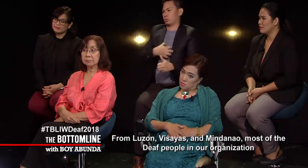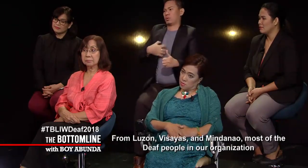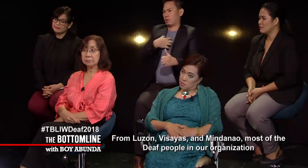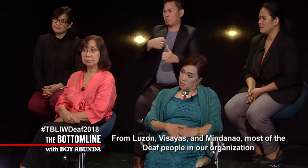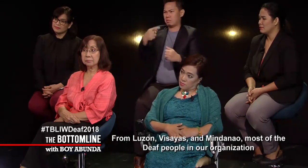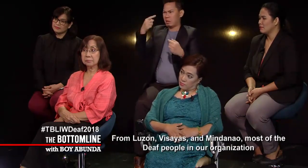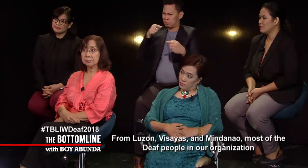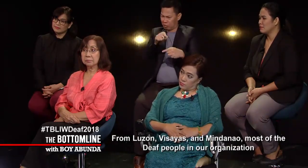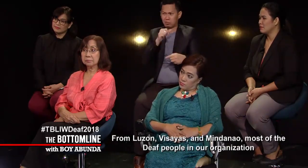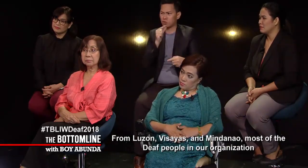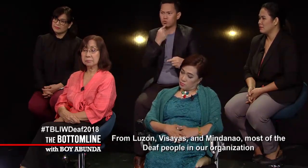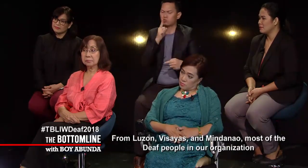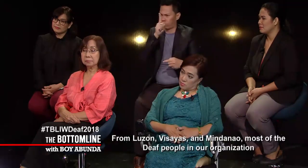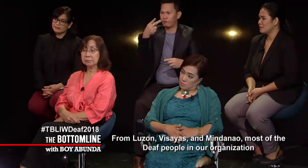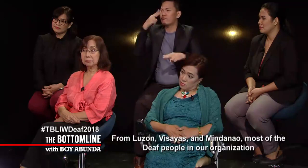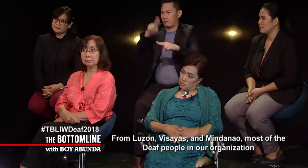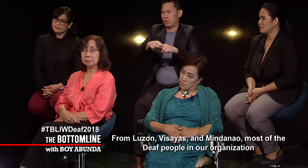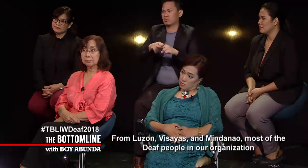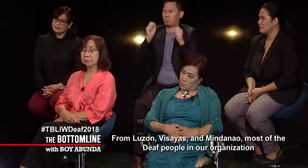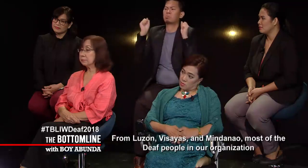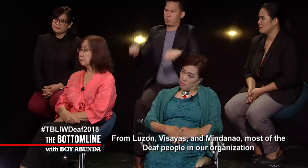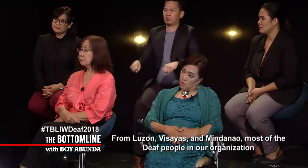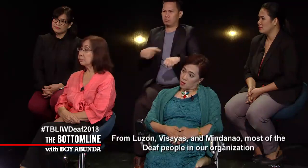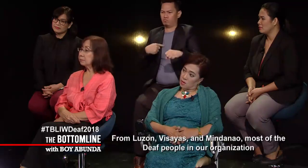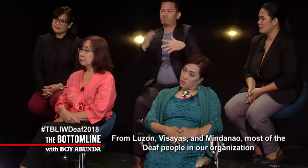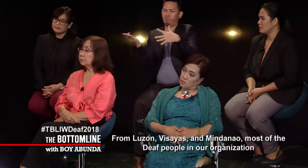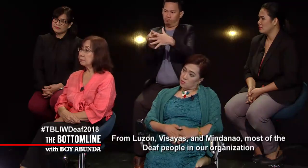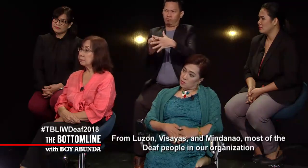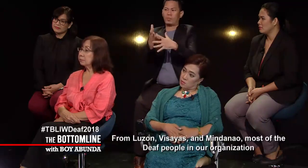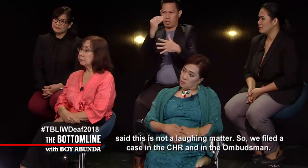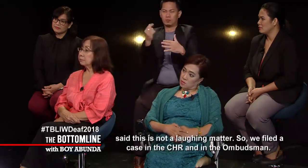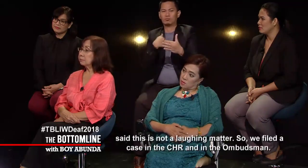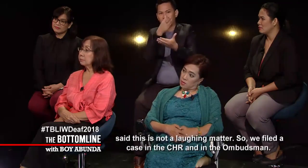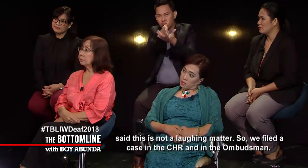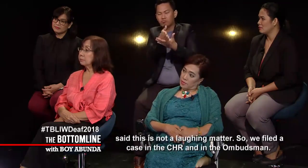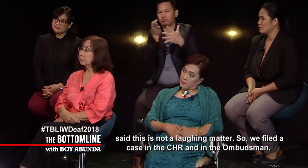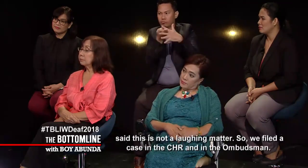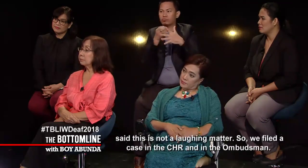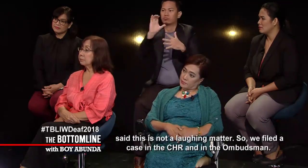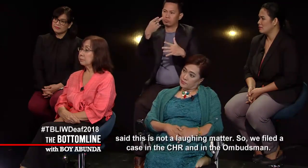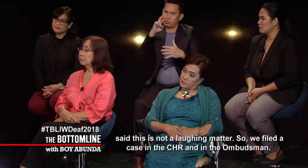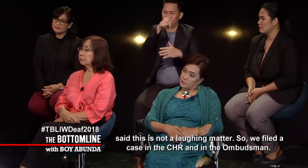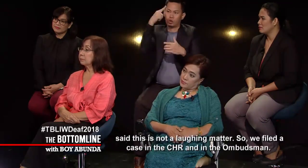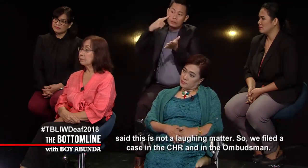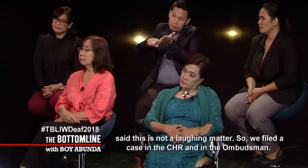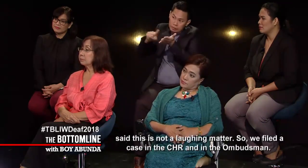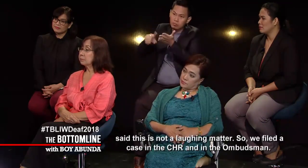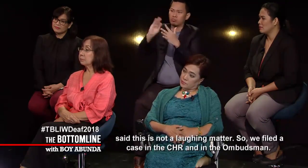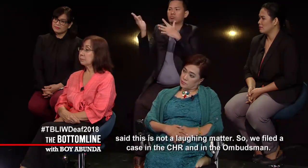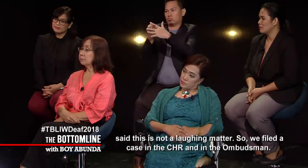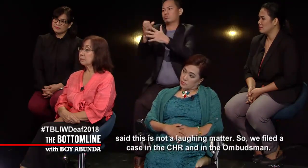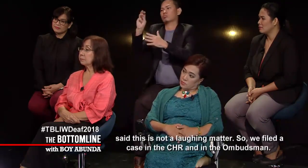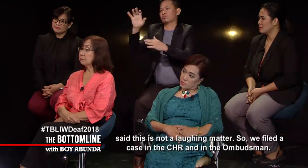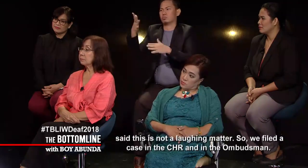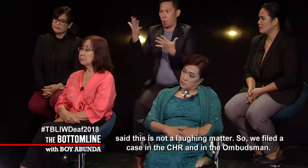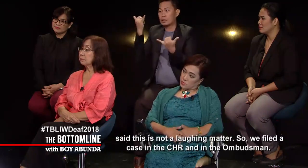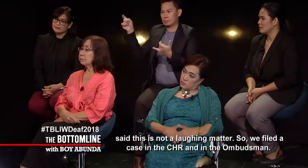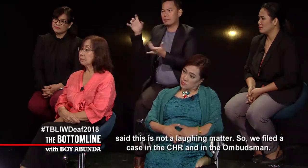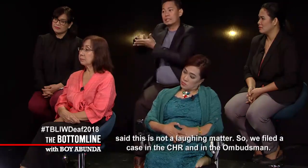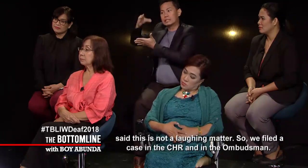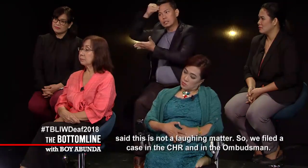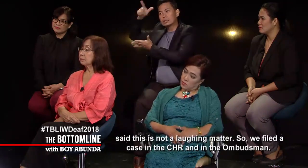they complained. Most of the deaf people in our organization, they said this is not a laughing matter. So we filed a complaint